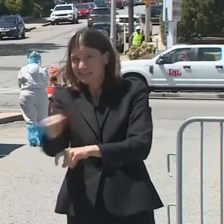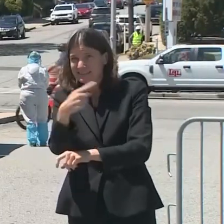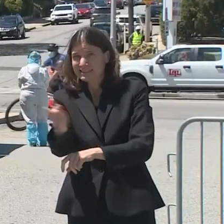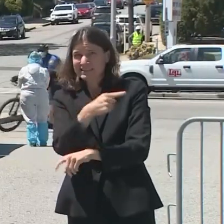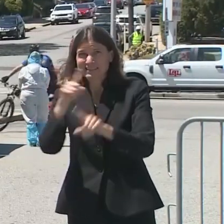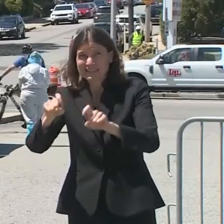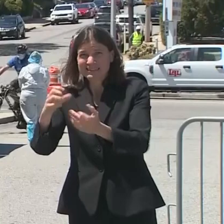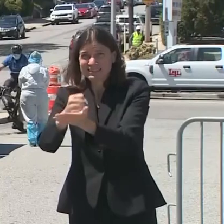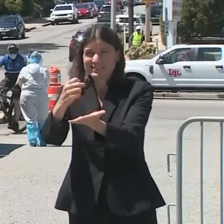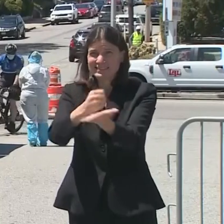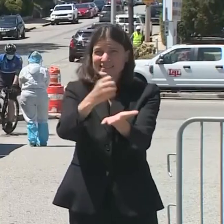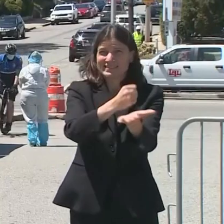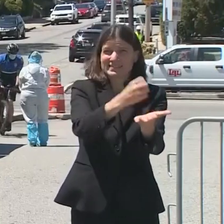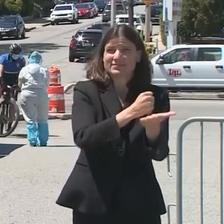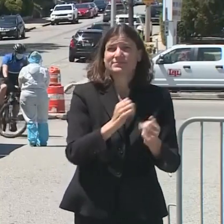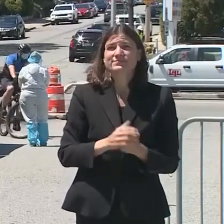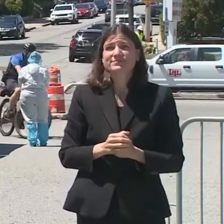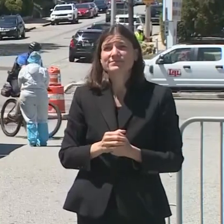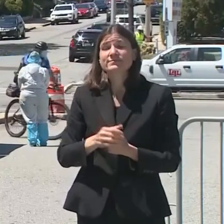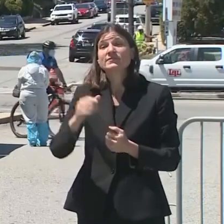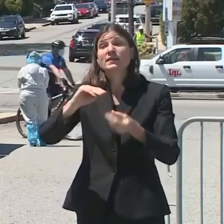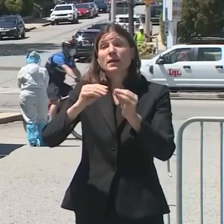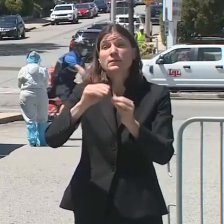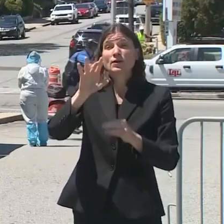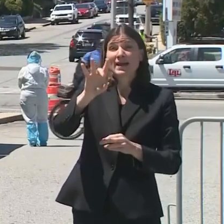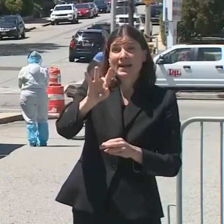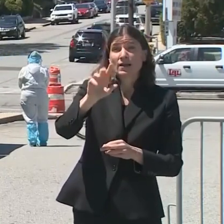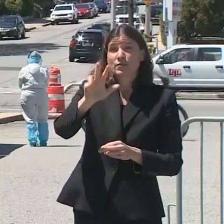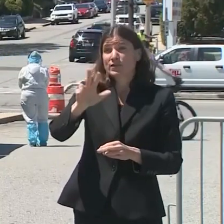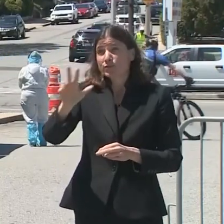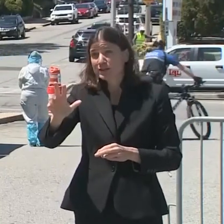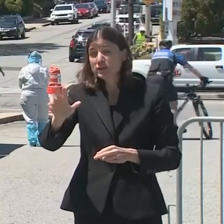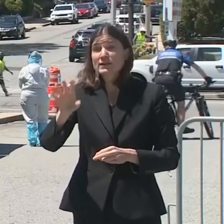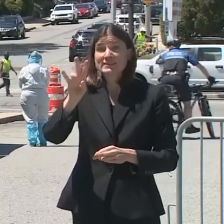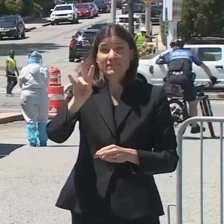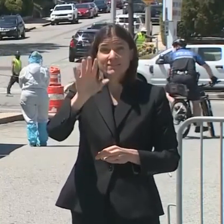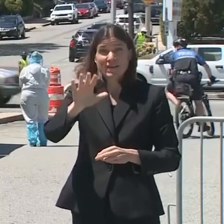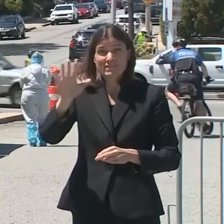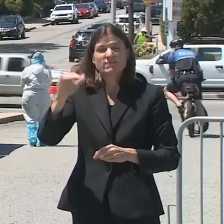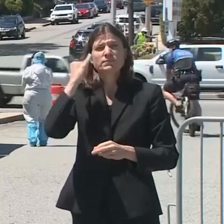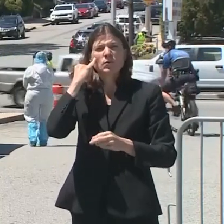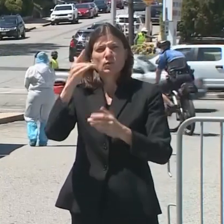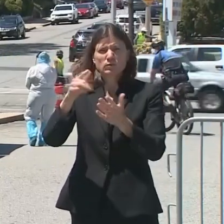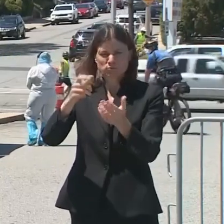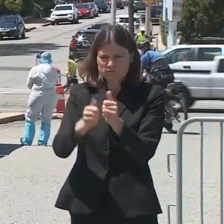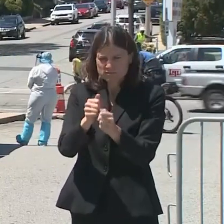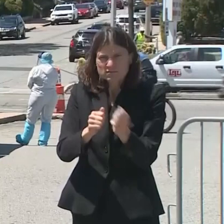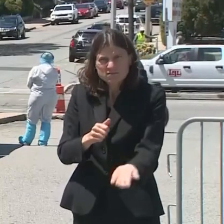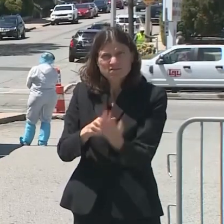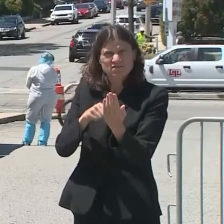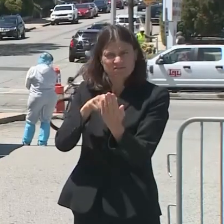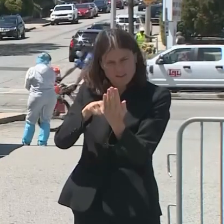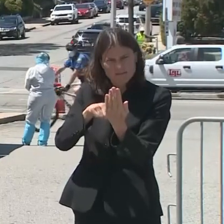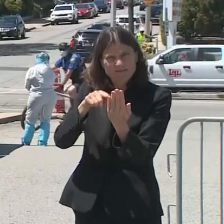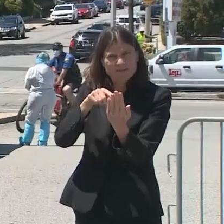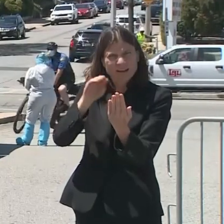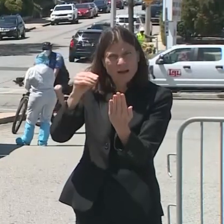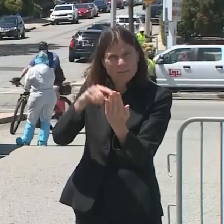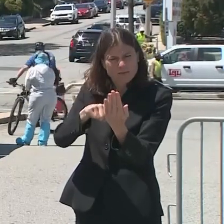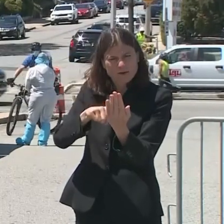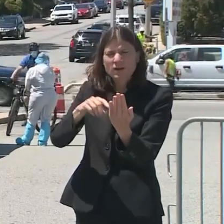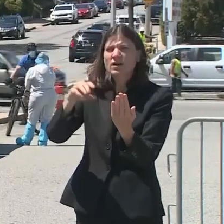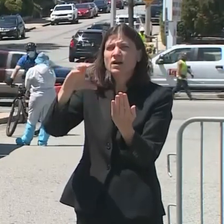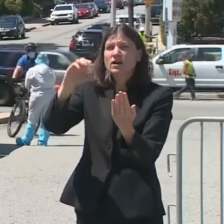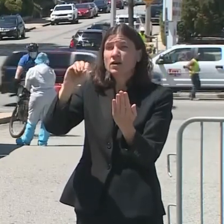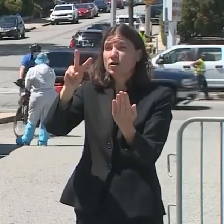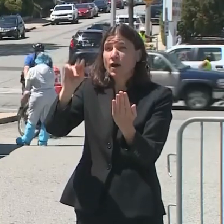or an 857 number, and your phone will say the call is from MA COVID team. This is very important. If you